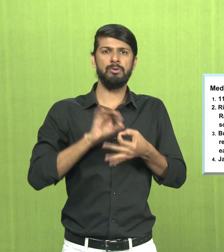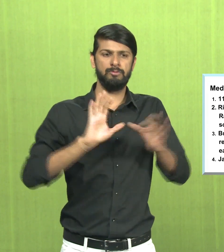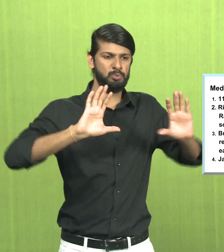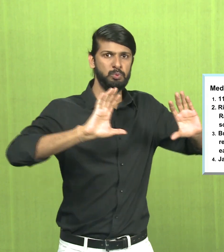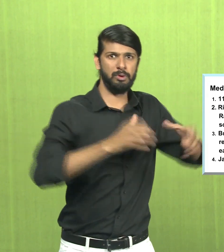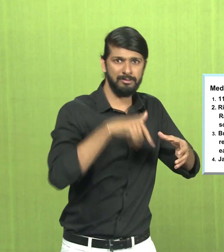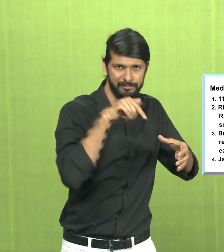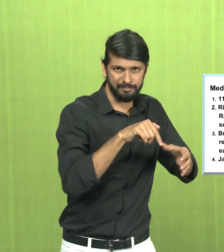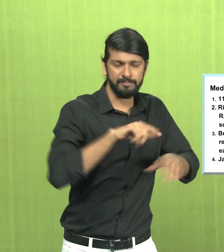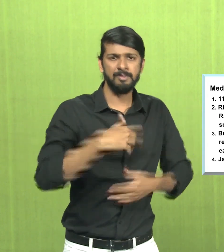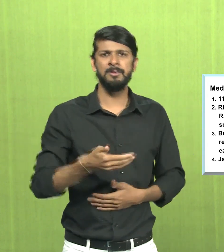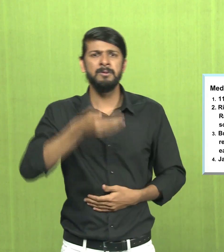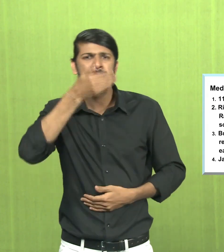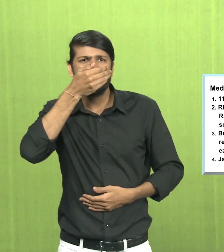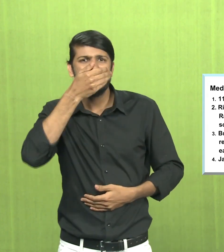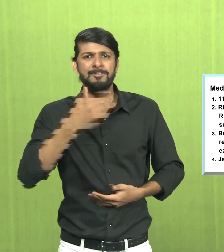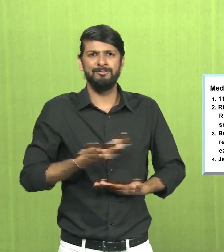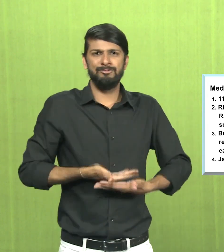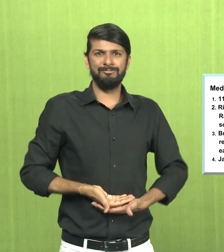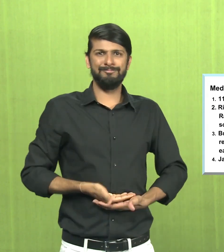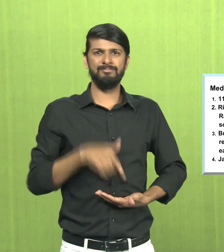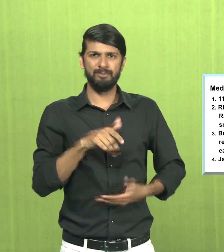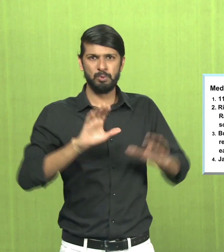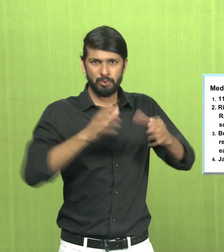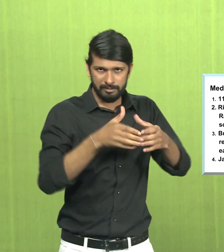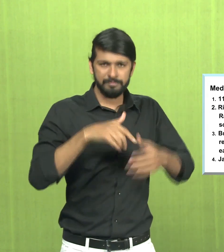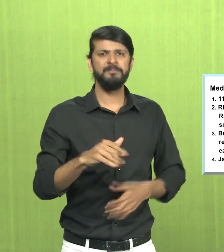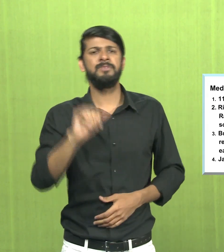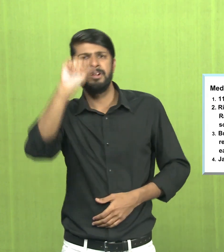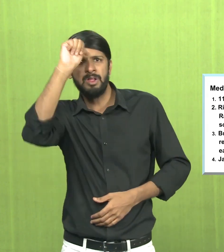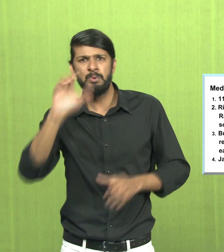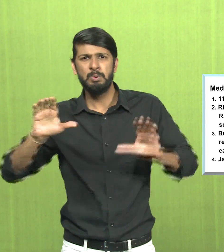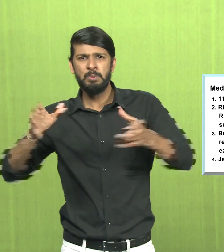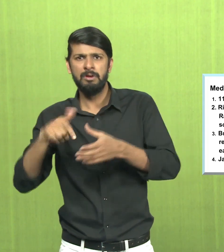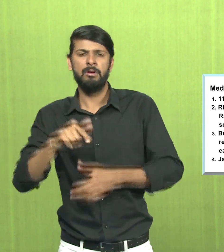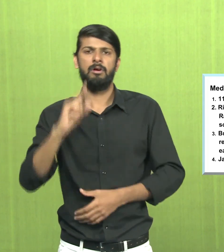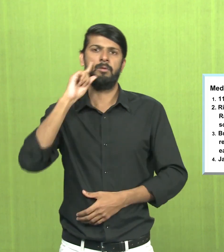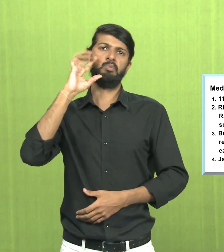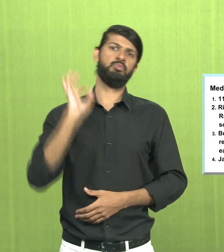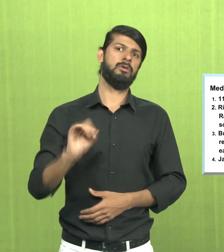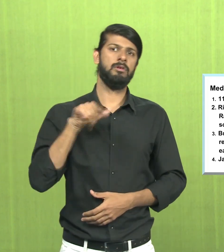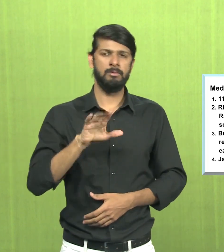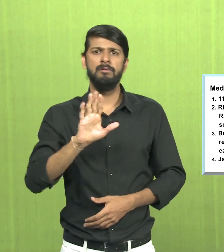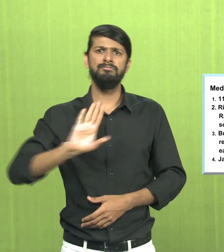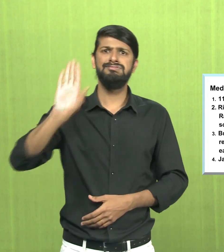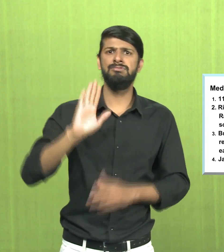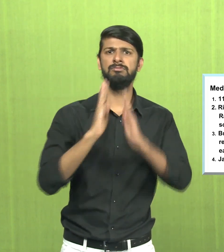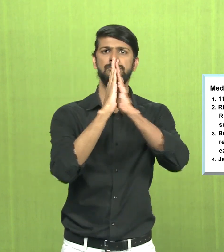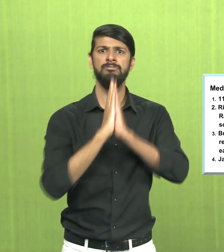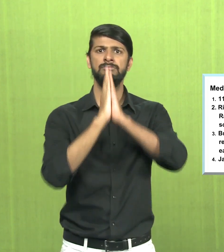During this time, Buddhism, Jainism and Hinduism became the